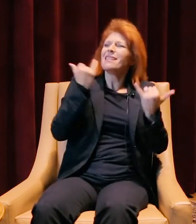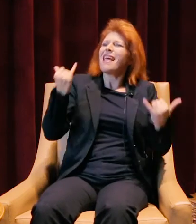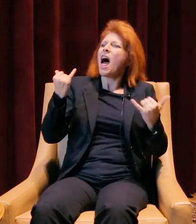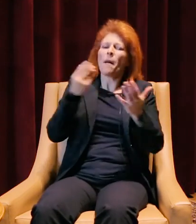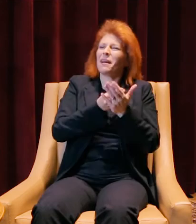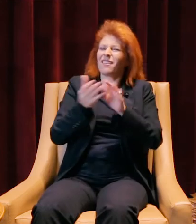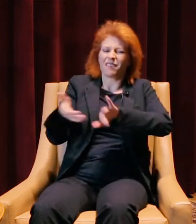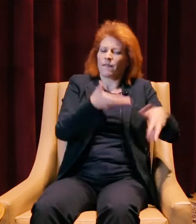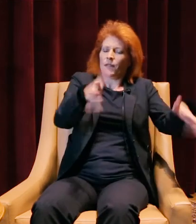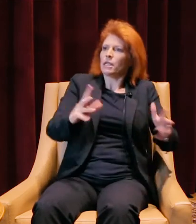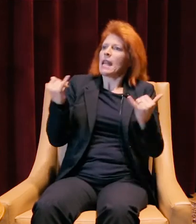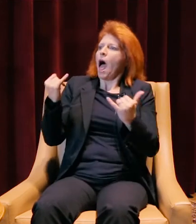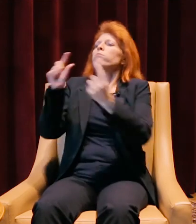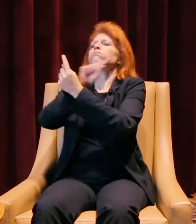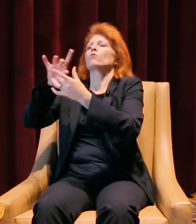money anymore.